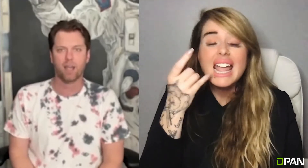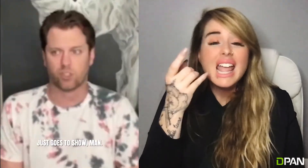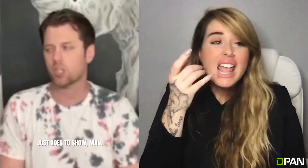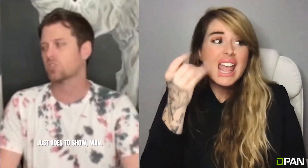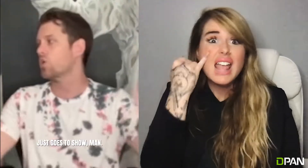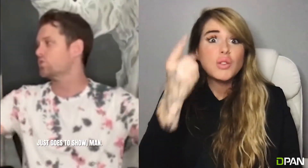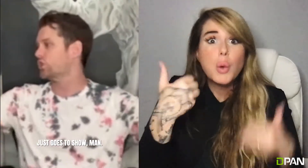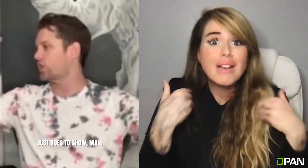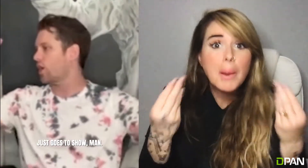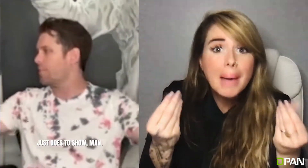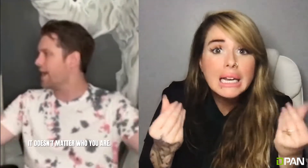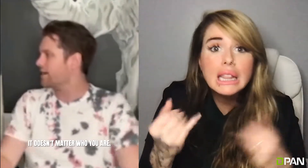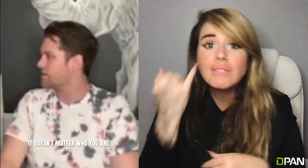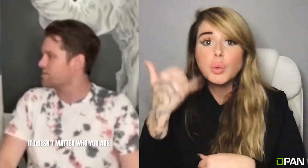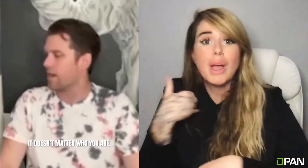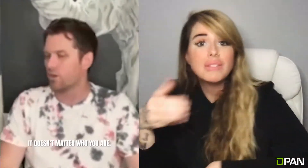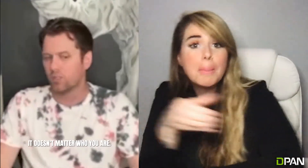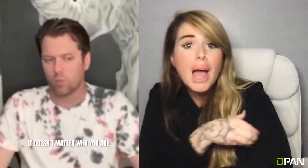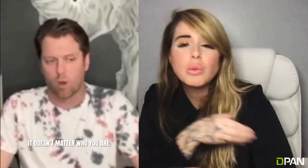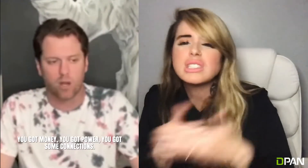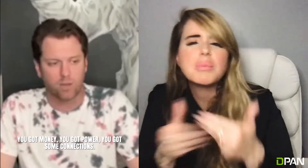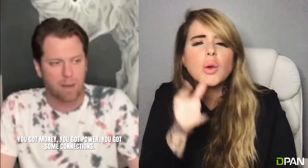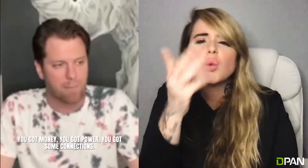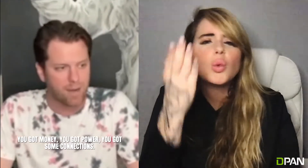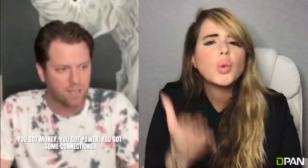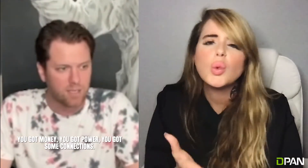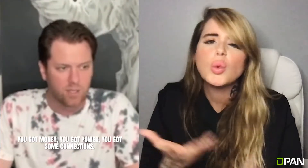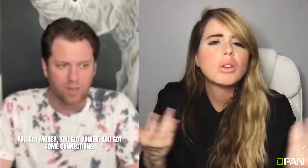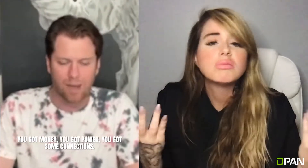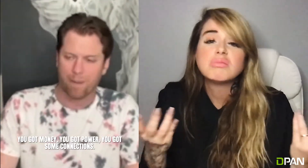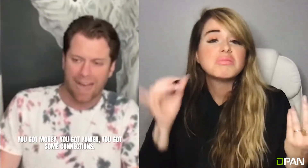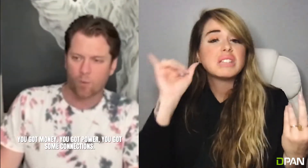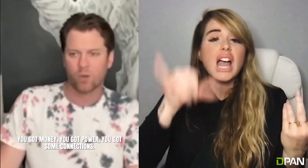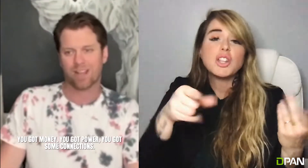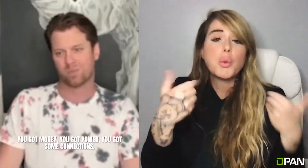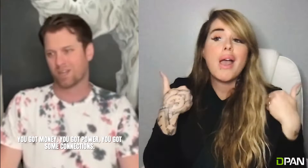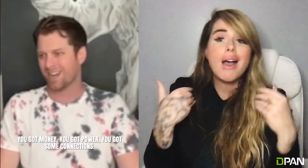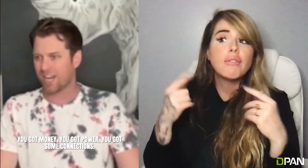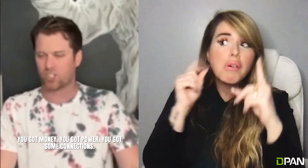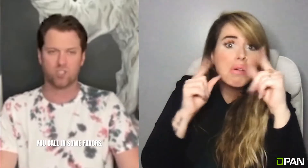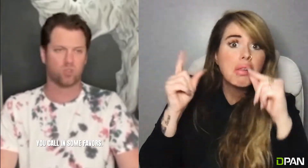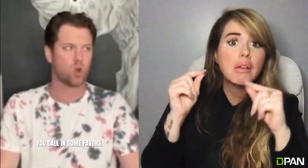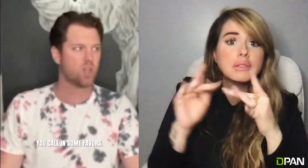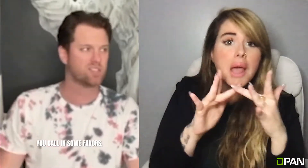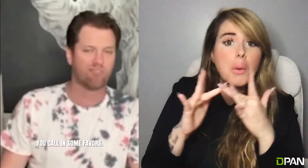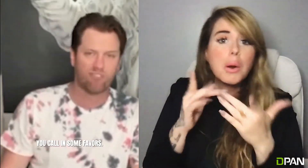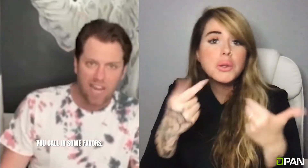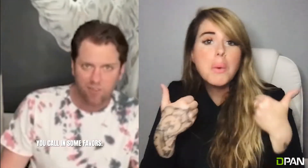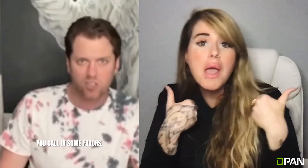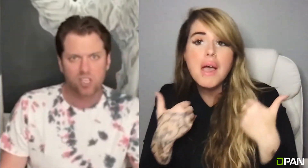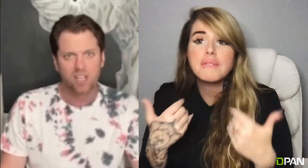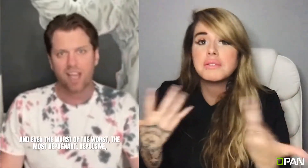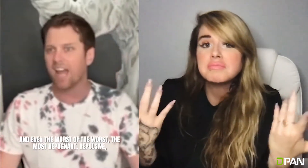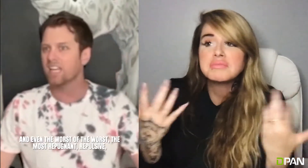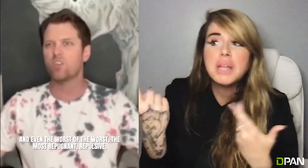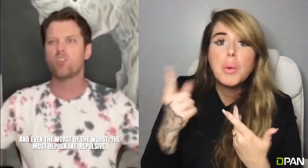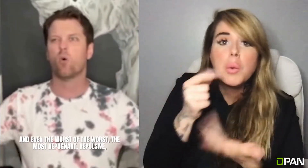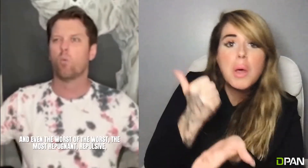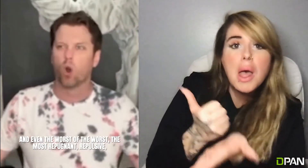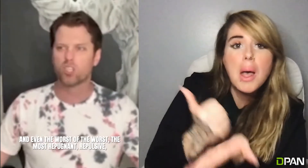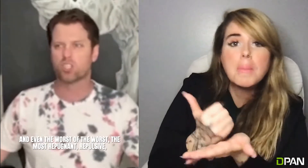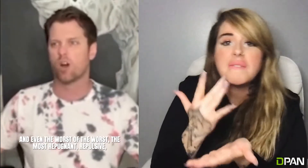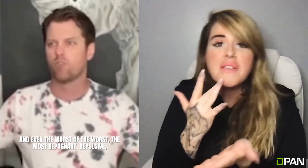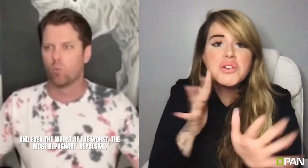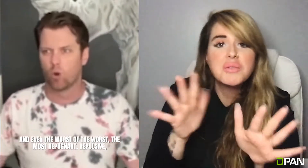on! Just goes to show, man, it doesn't matter who you are, you got money, you got power, you got some connections, you call in some favors, and even